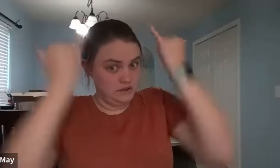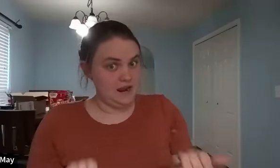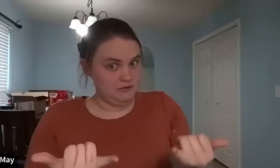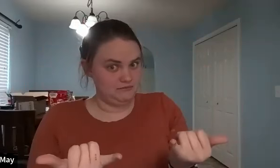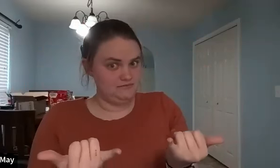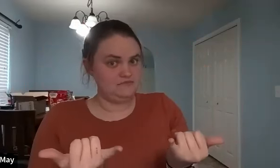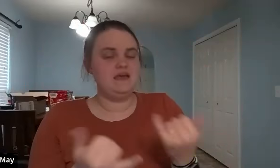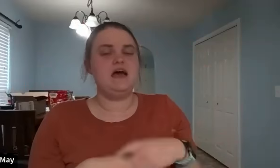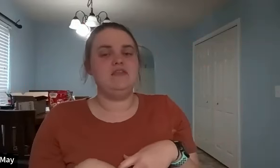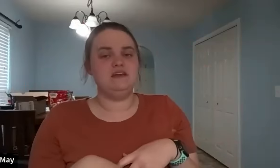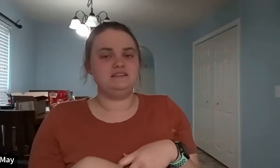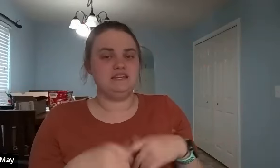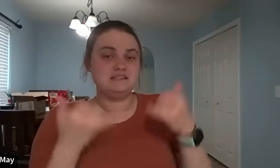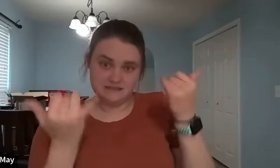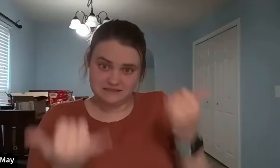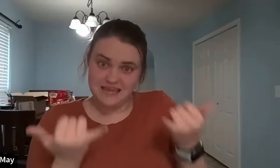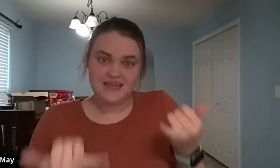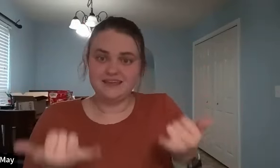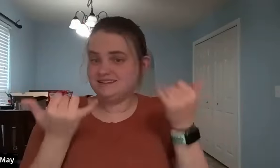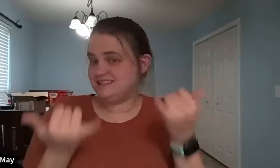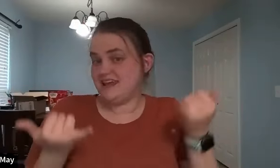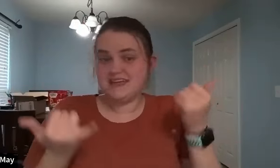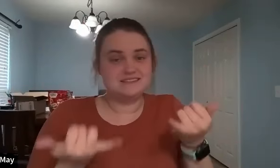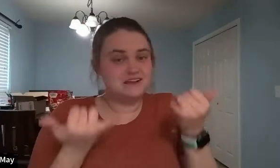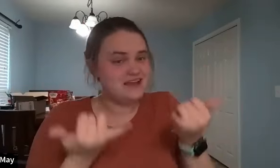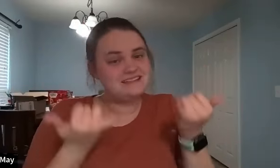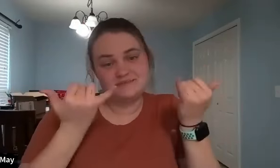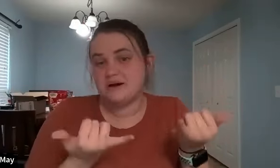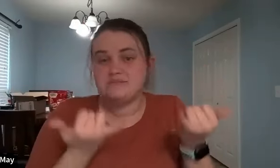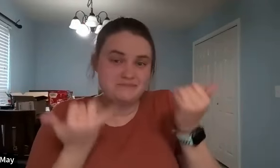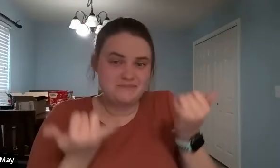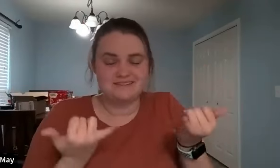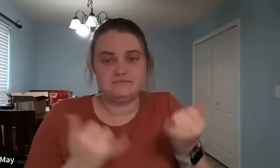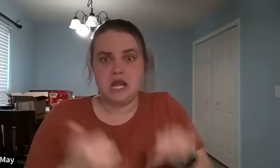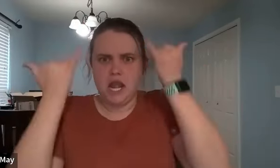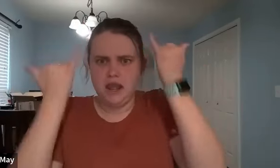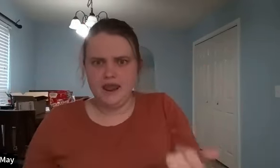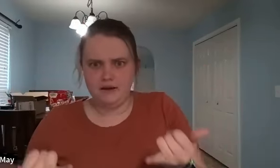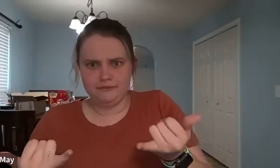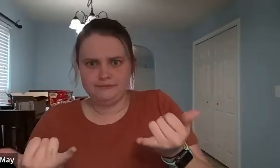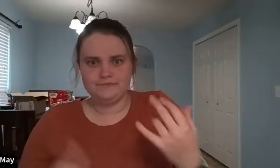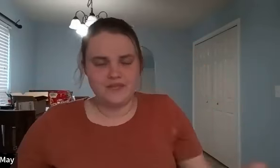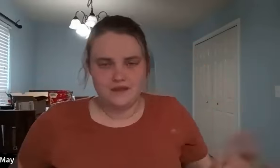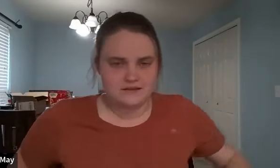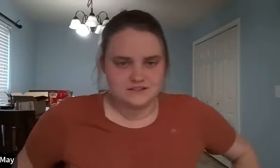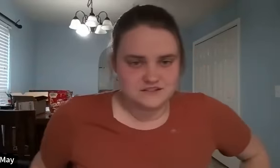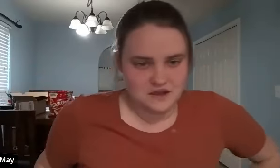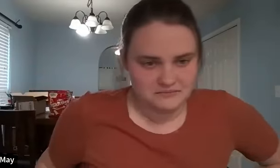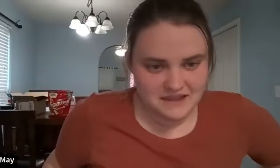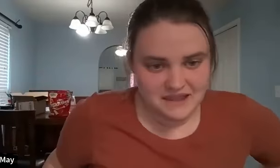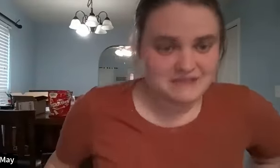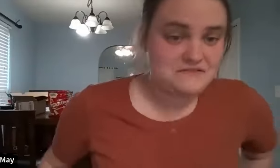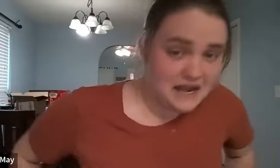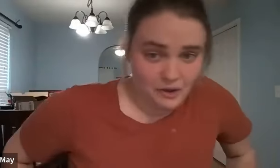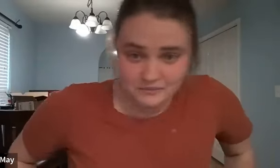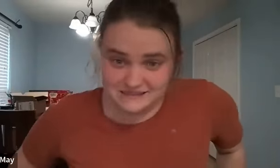now. And then today's like, today, it's all nice and bubbly and bouncy, but now. So if that helps,